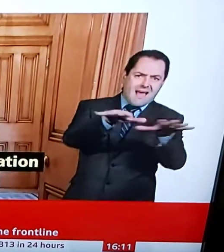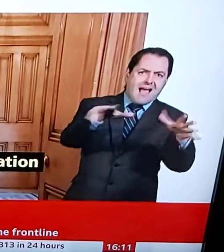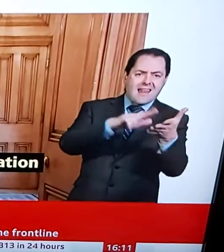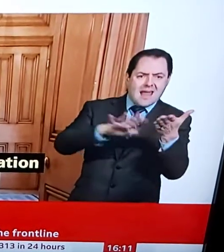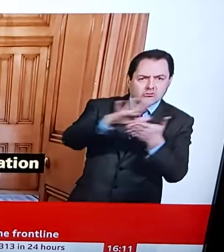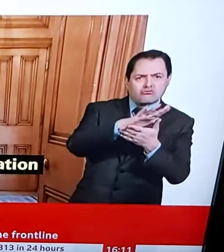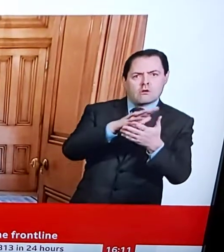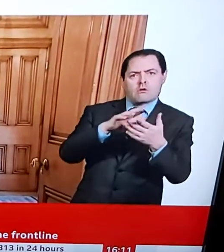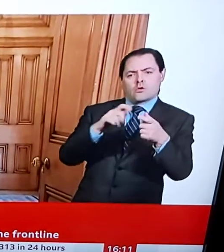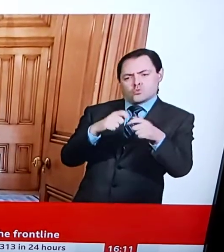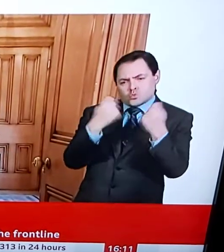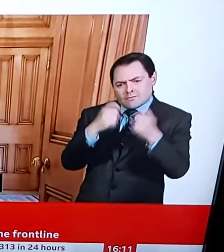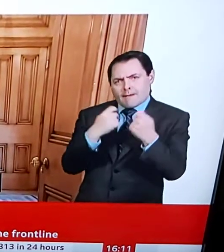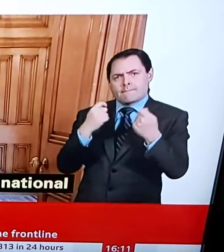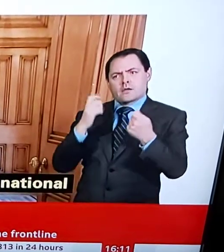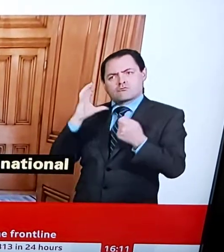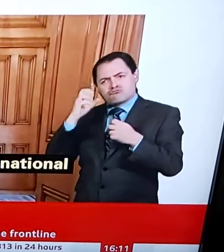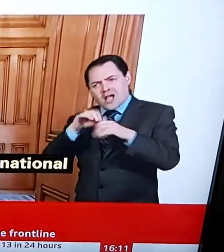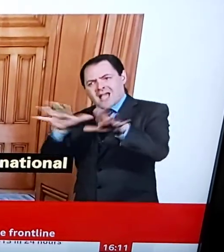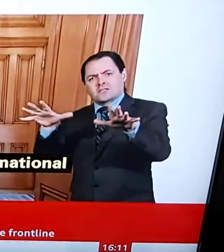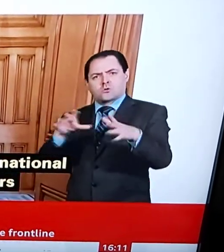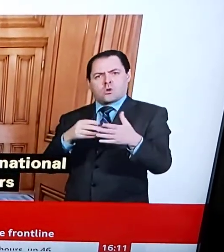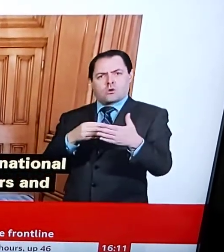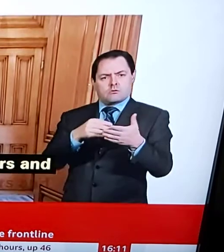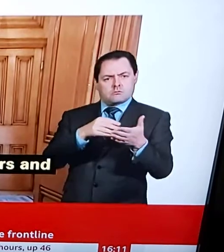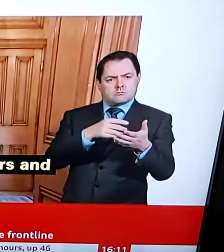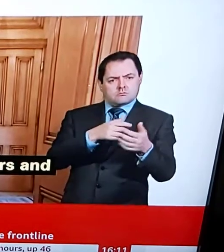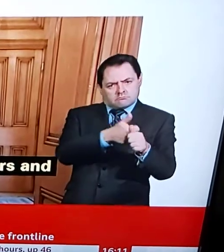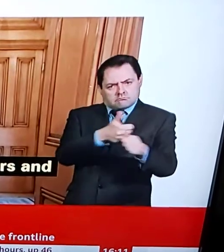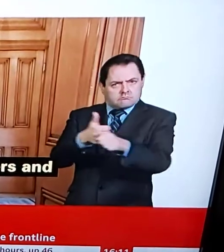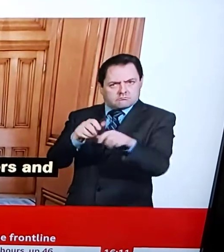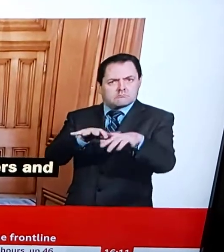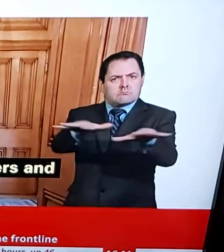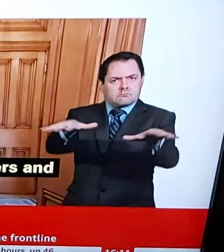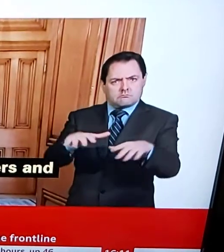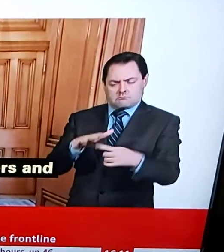newspapers and radio. We'll share essential health advice and information on the support